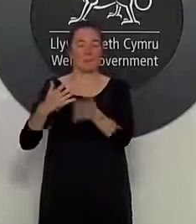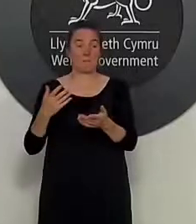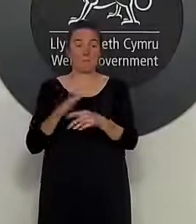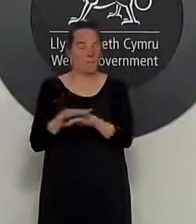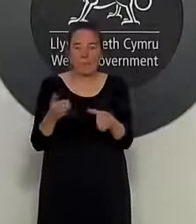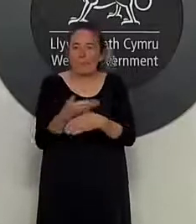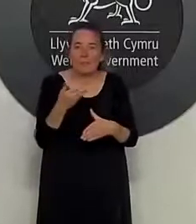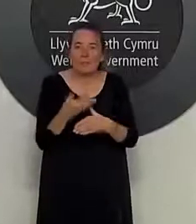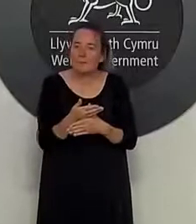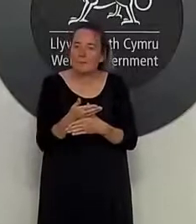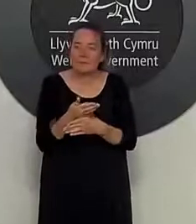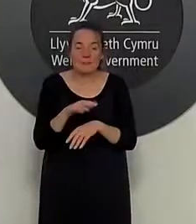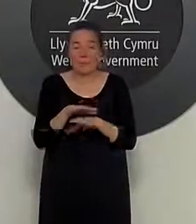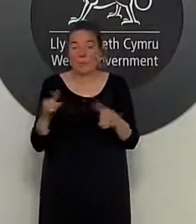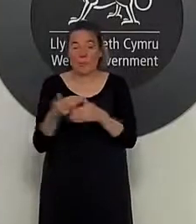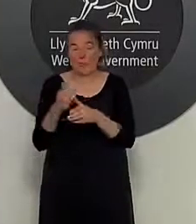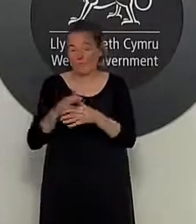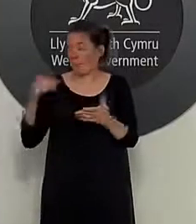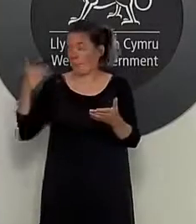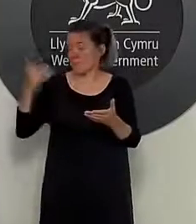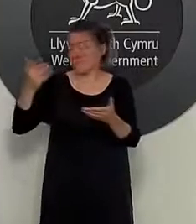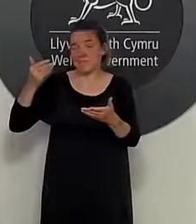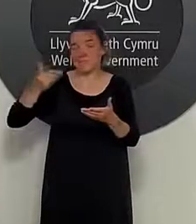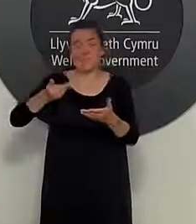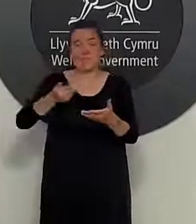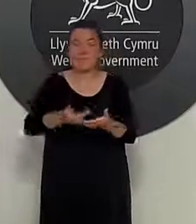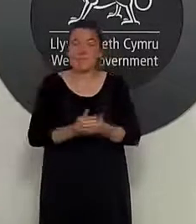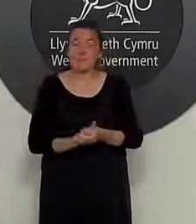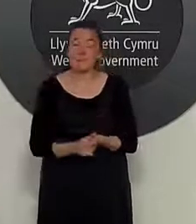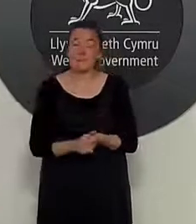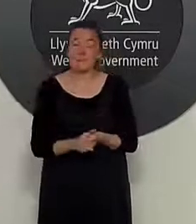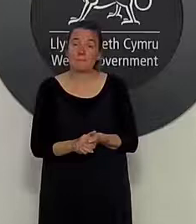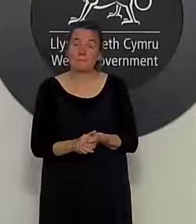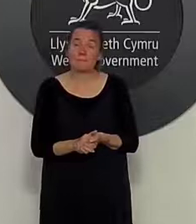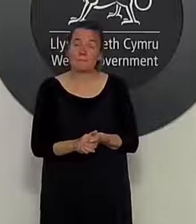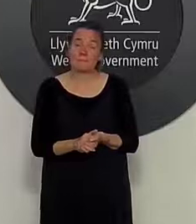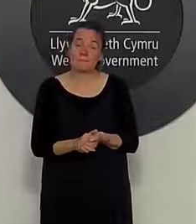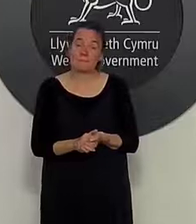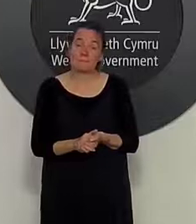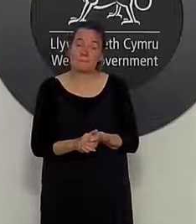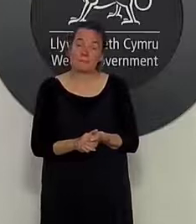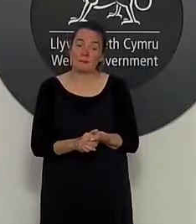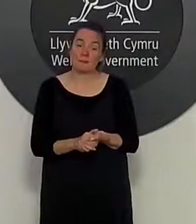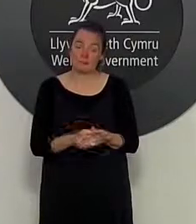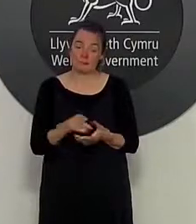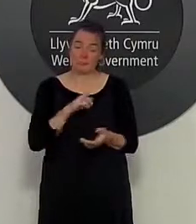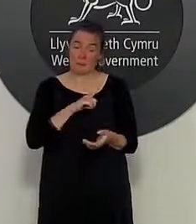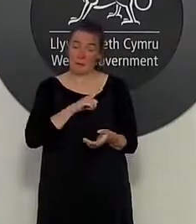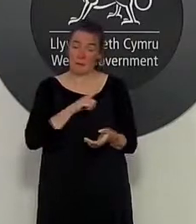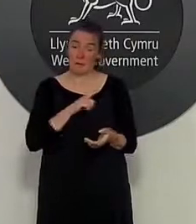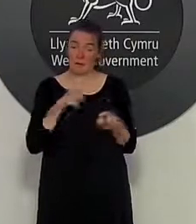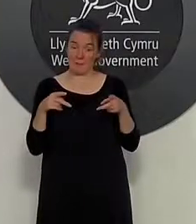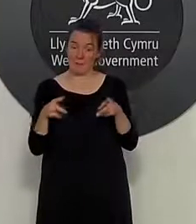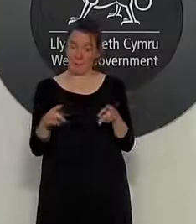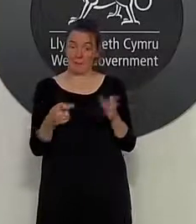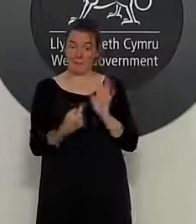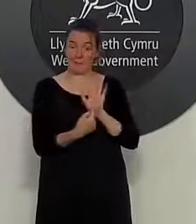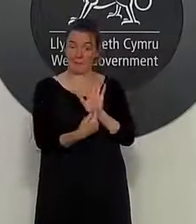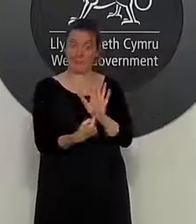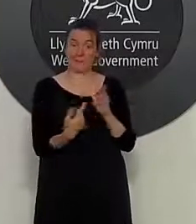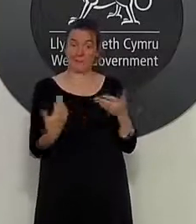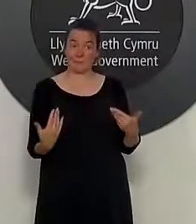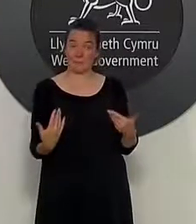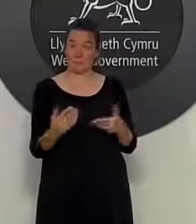worked. It hasn't worked for generations. And that's why the kind of approach which we presented here, which is